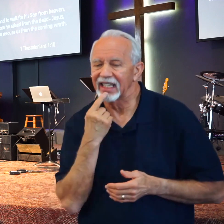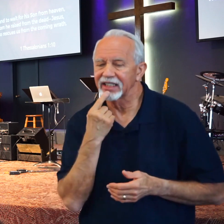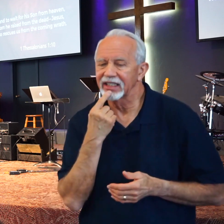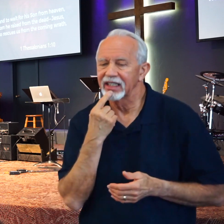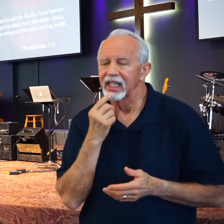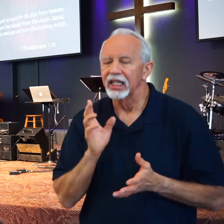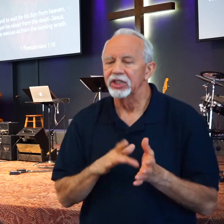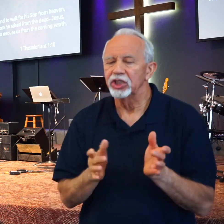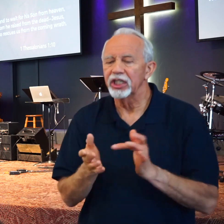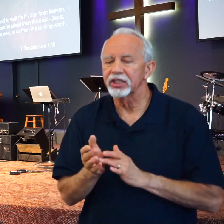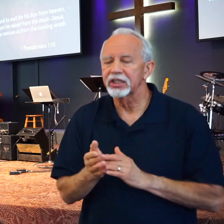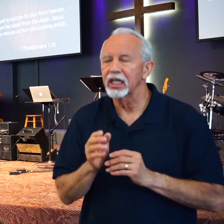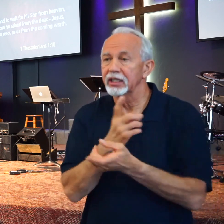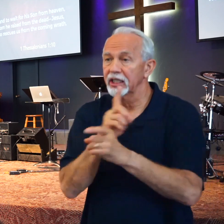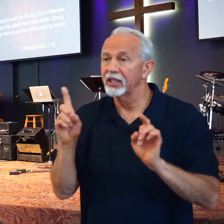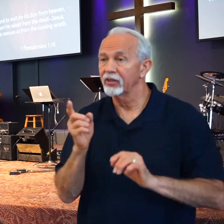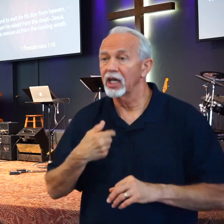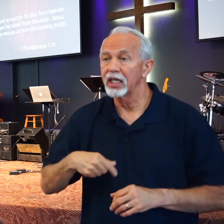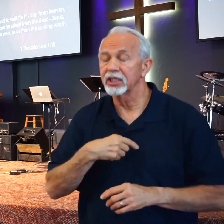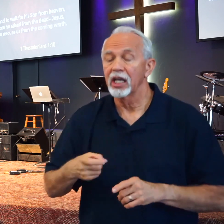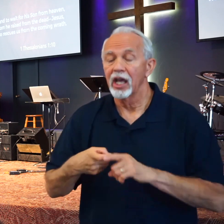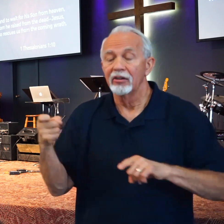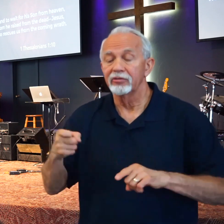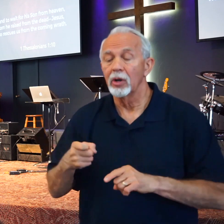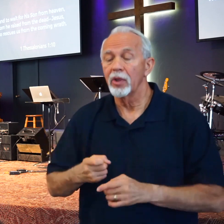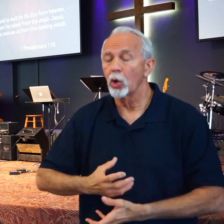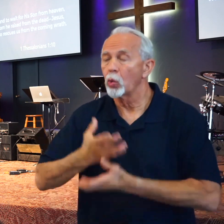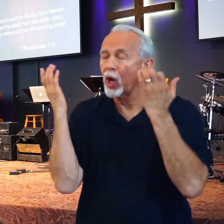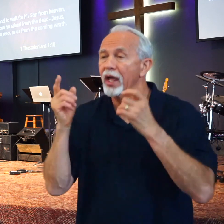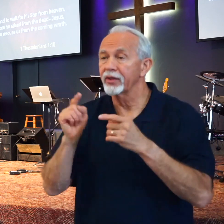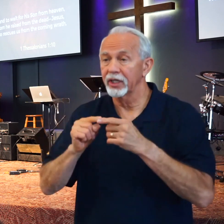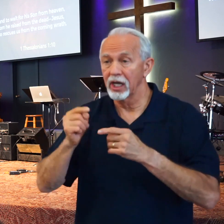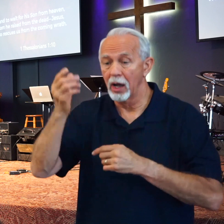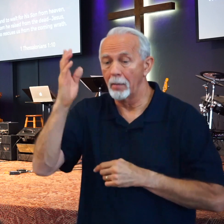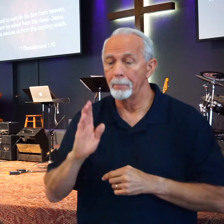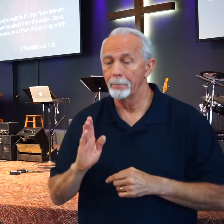that Jesus delivers us from the wrath to come.